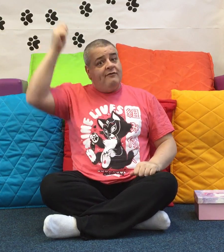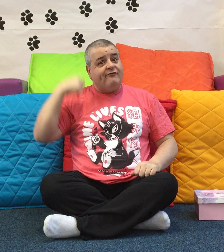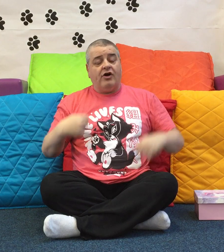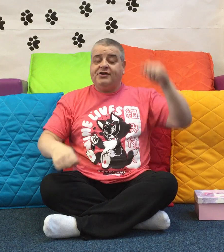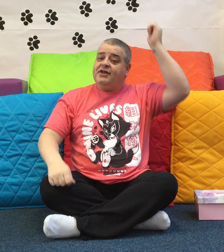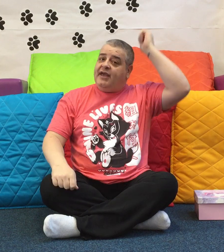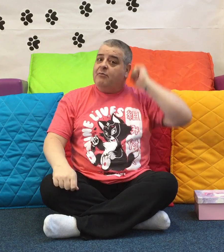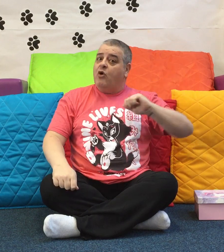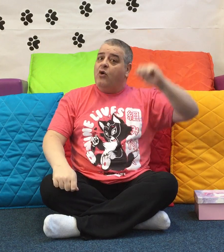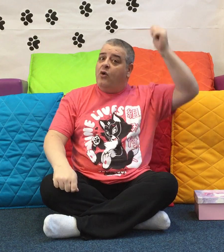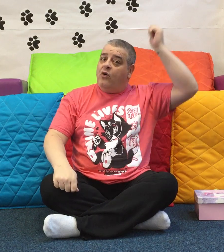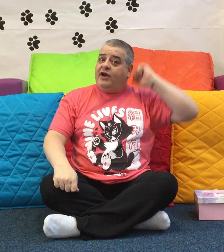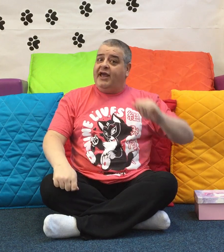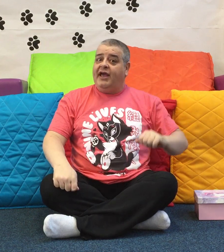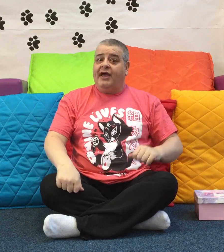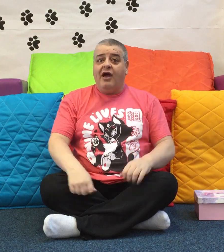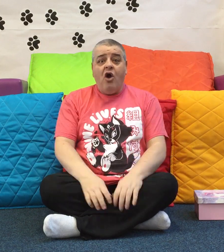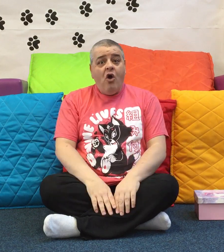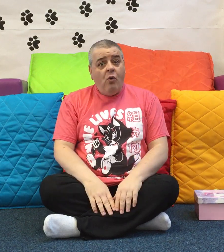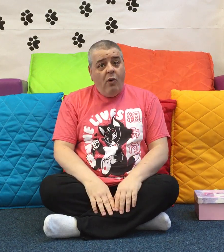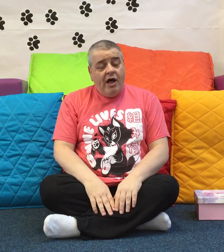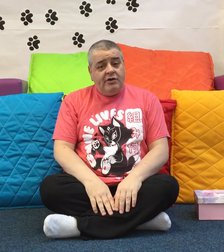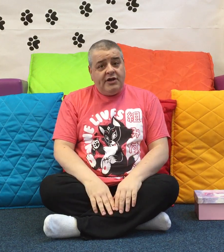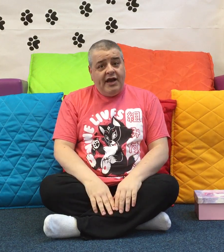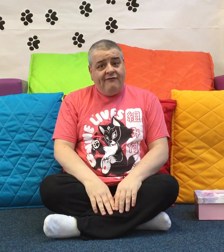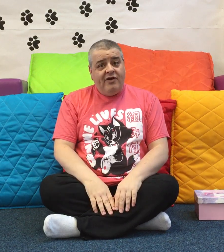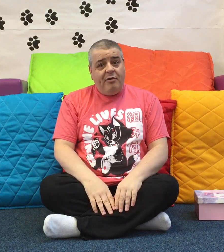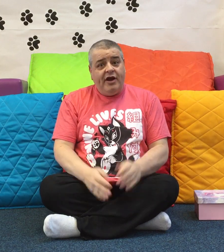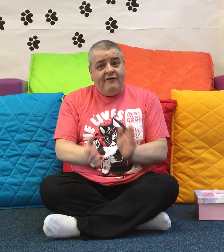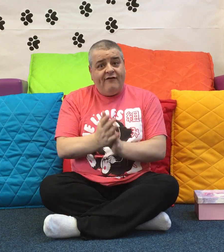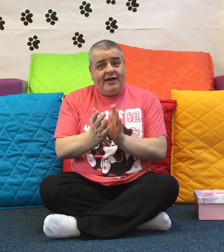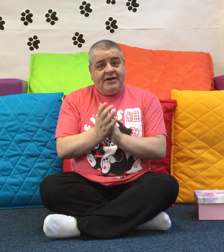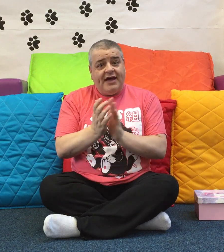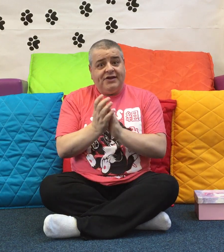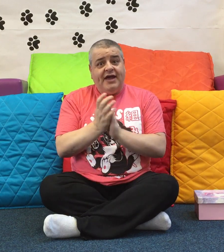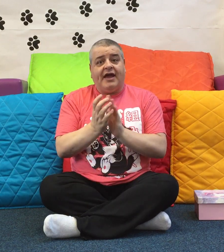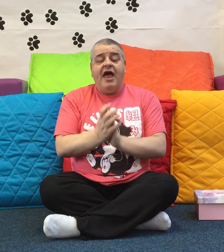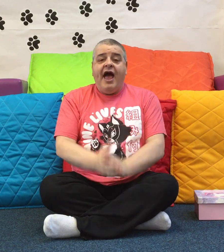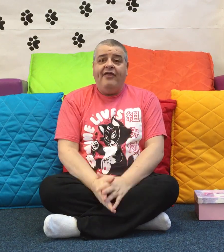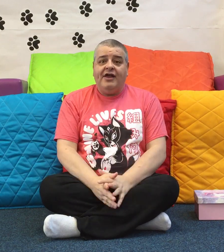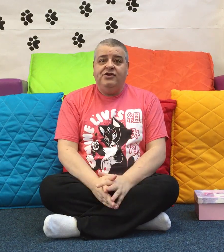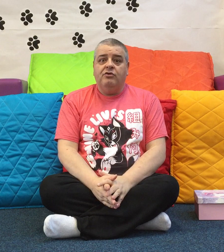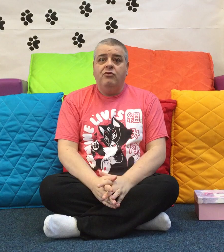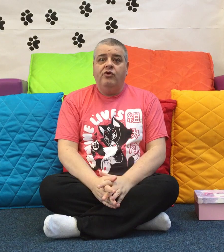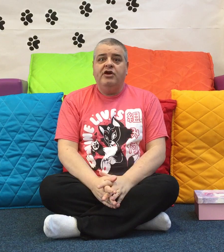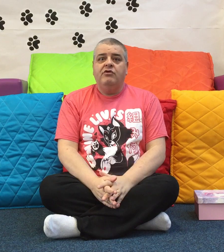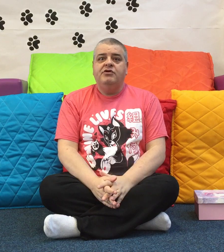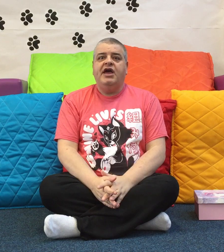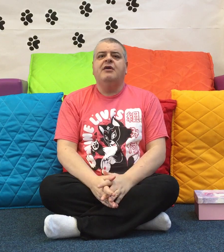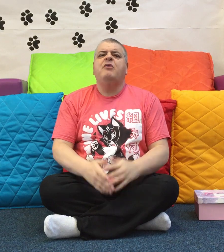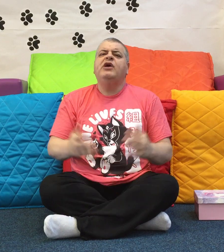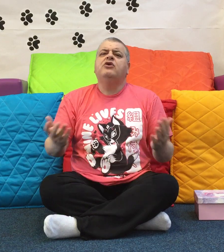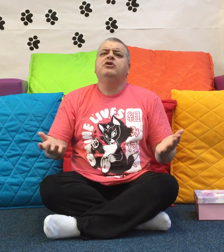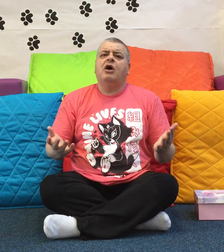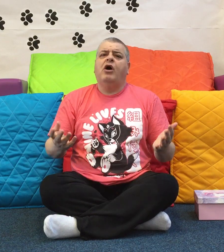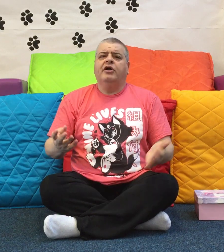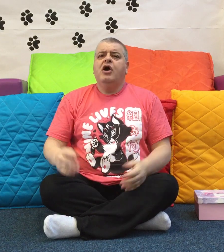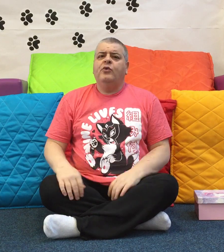and frosty morning. Well done, everybody. Fantastic. And that's your morning routine. I mean, we could go on. We